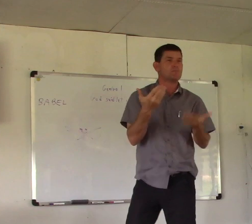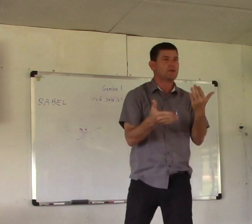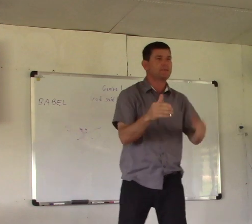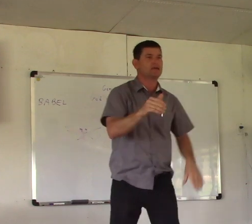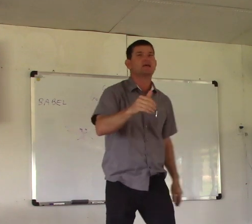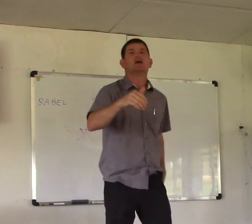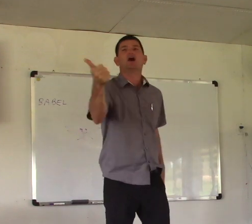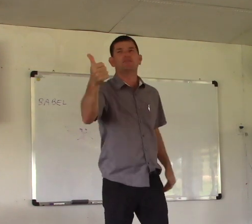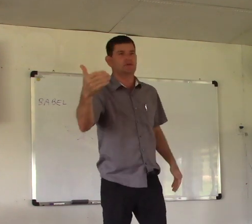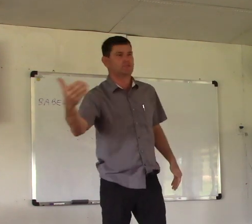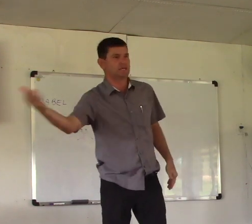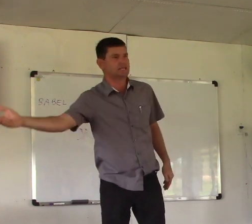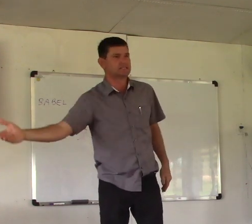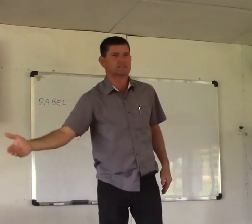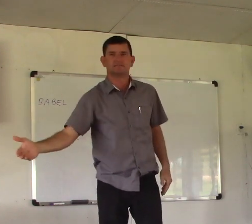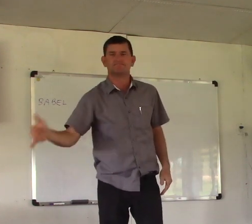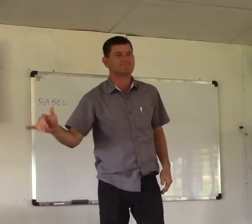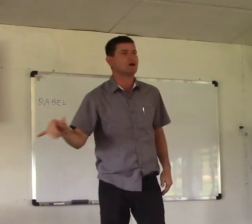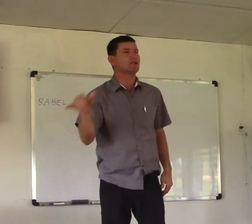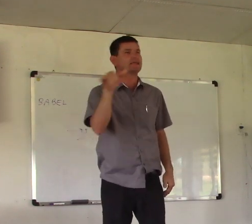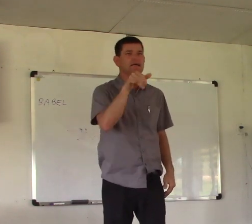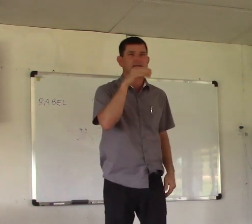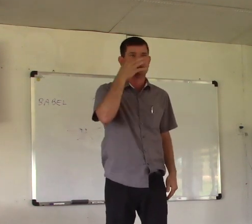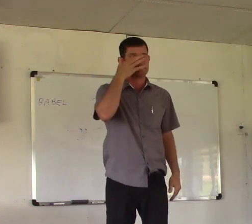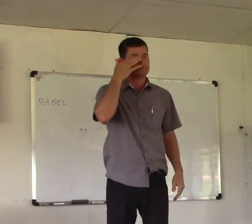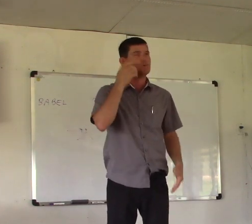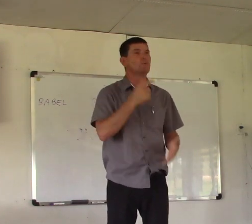Maybe other things are like that. What?